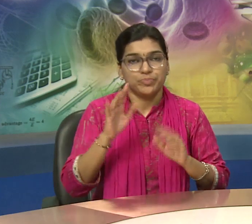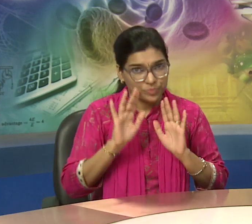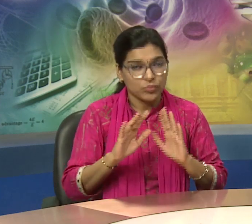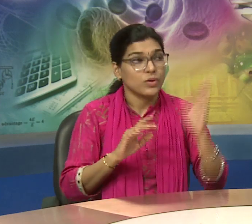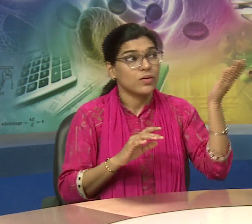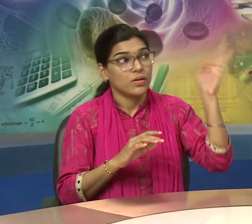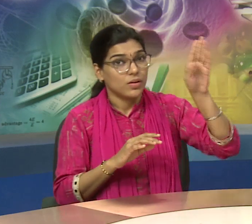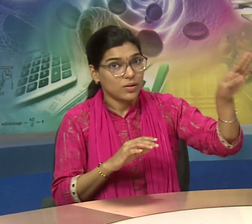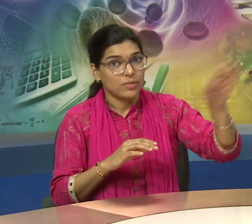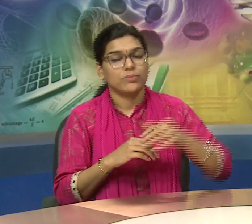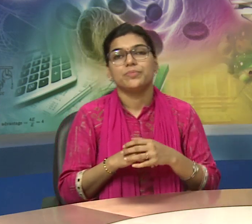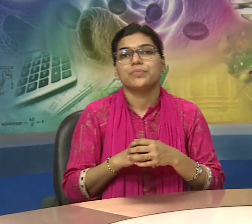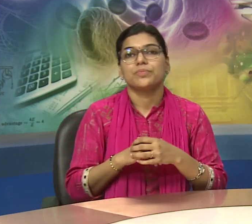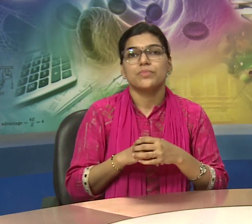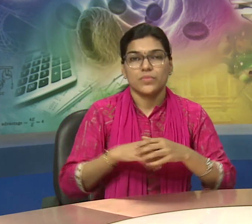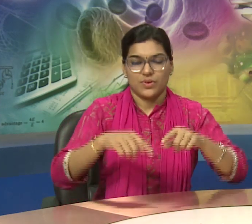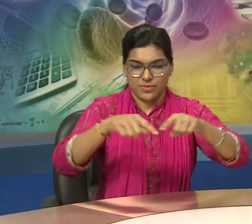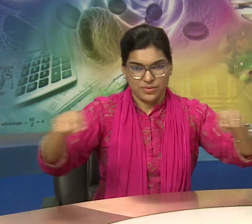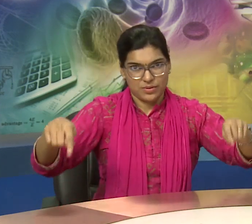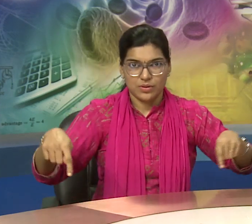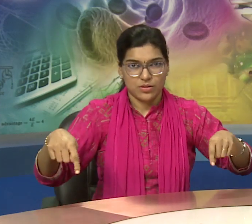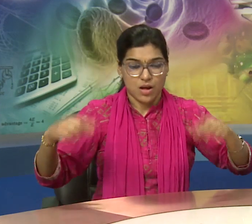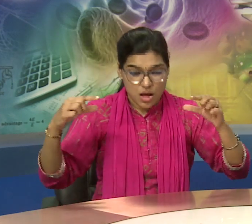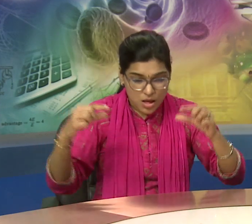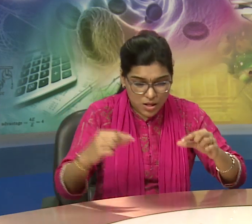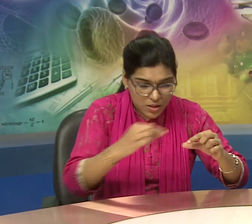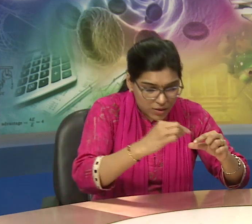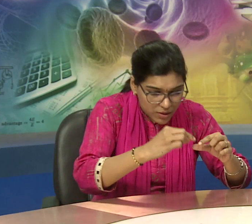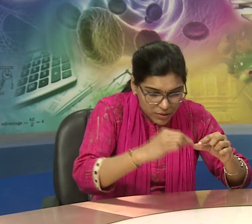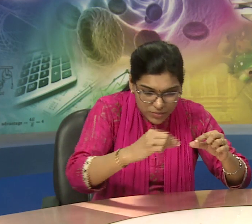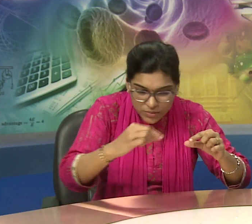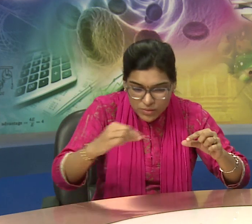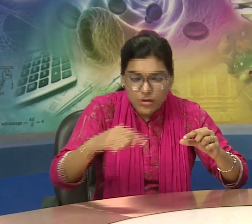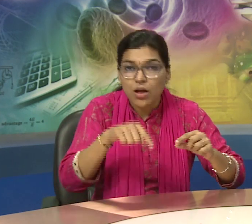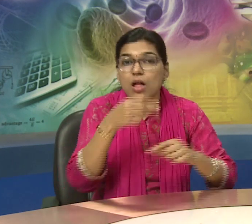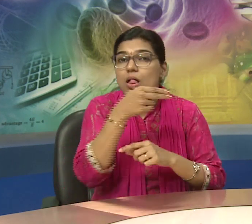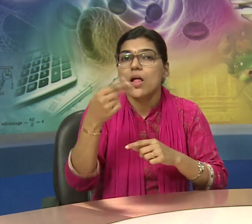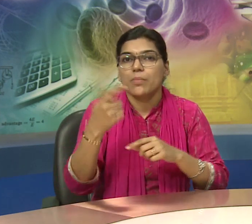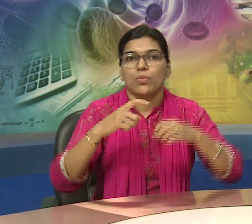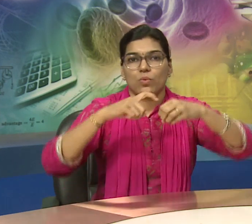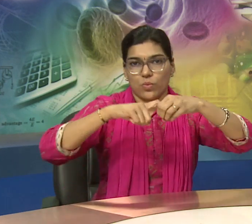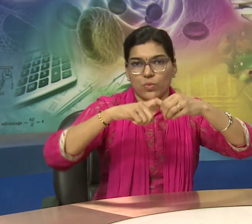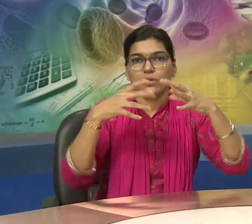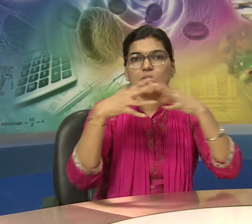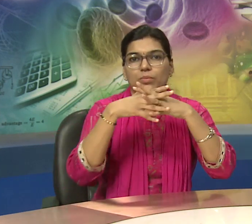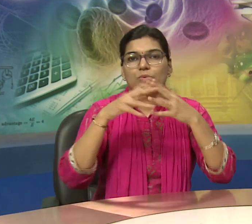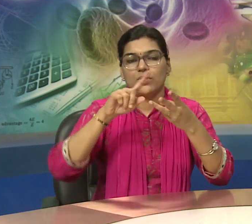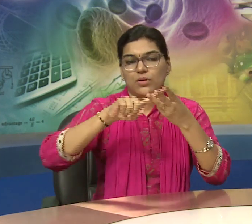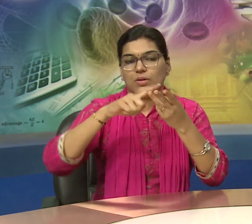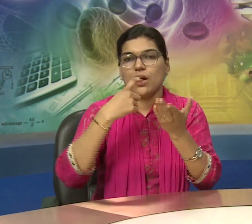Its name is keyboard. The second image says a name written below that is